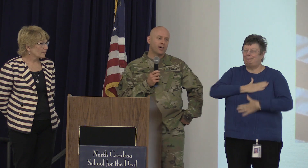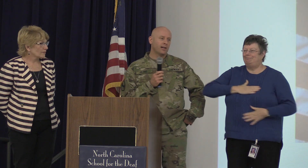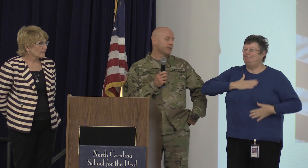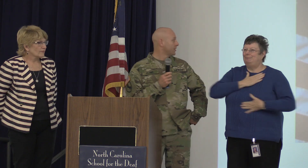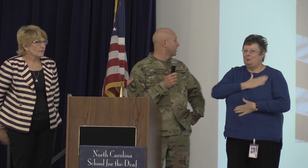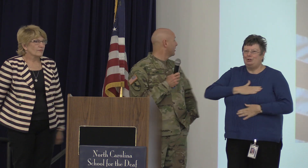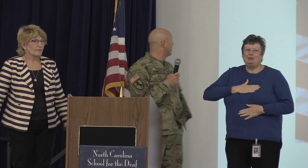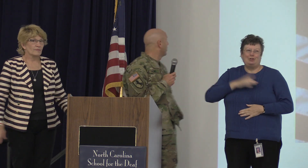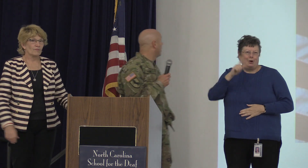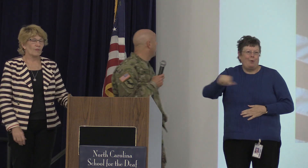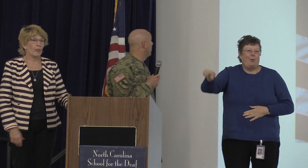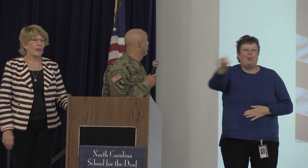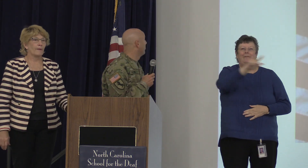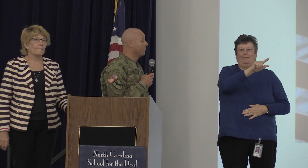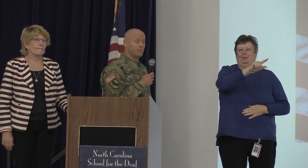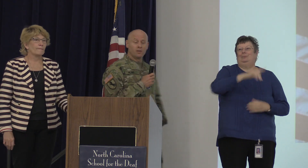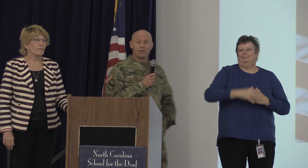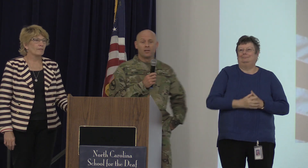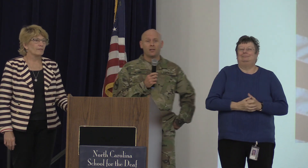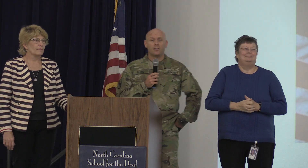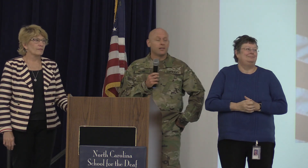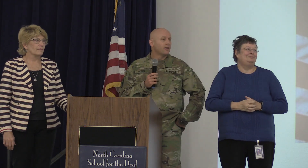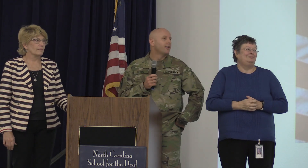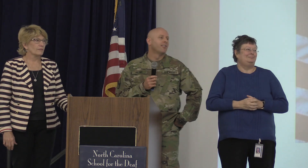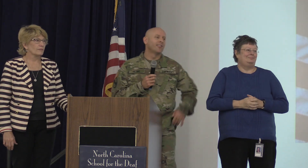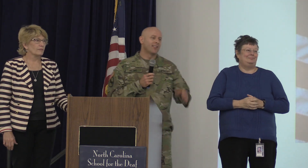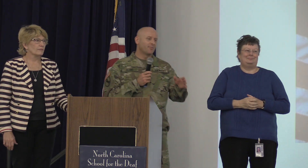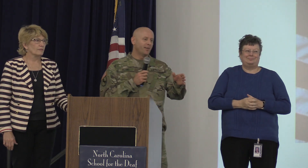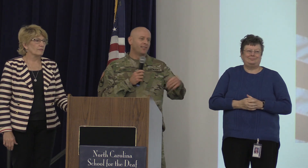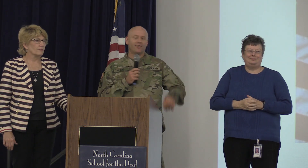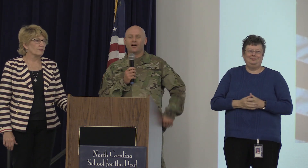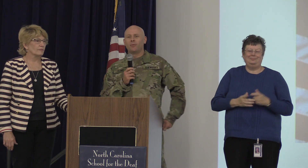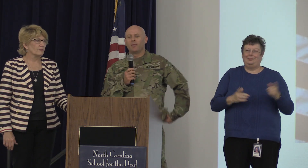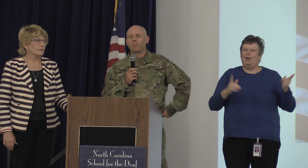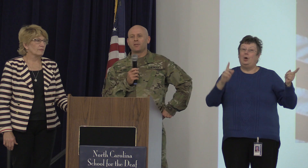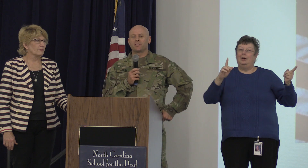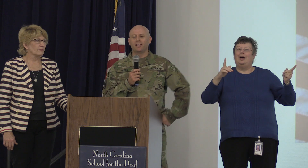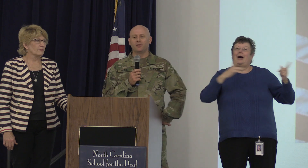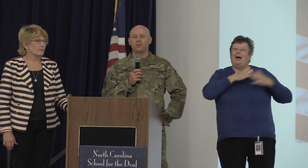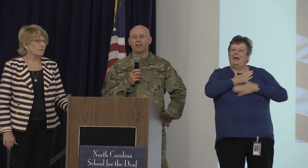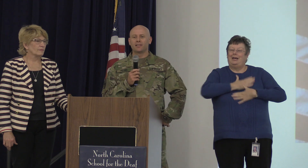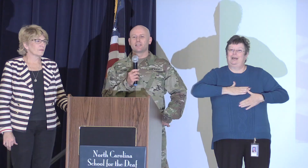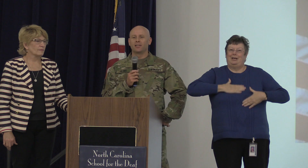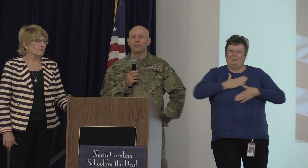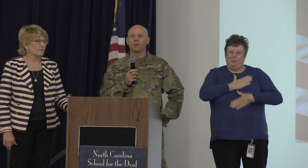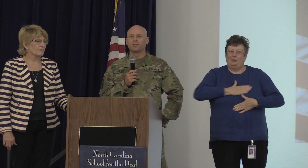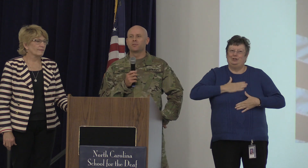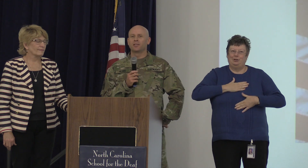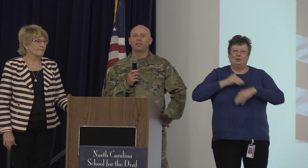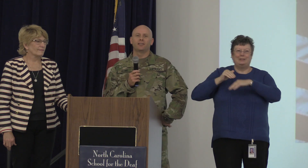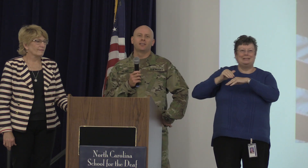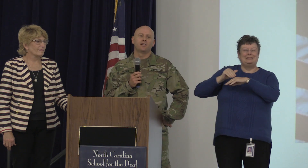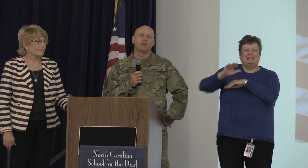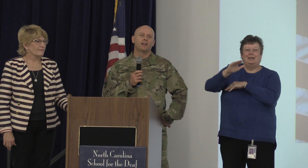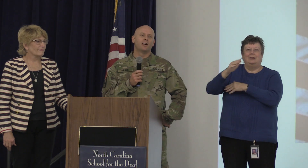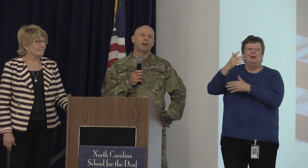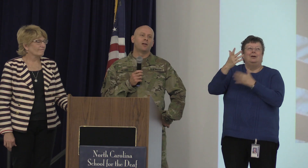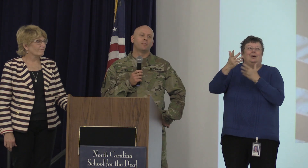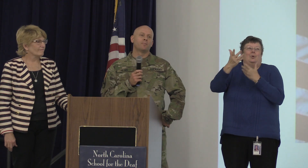appreciate you guys. We're getting ready. That's fine. I appreciate you guys sending what you